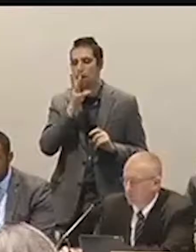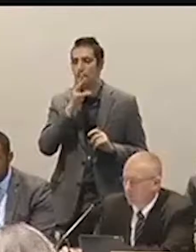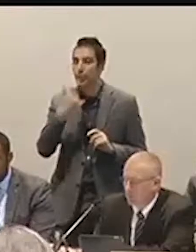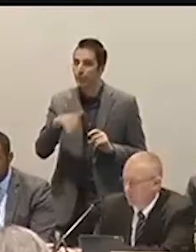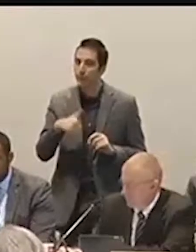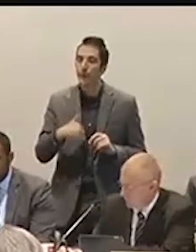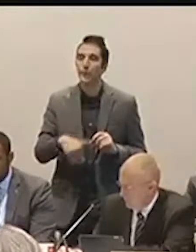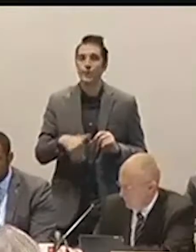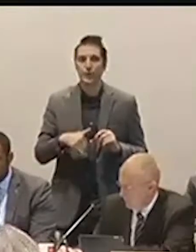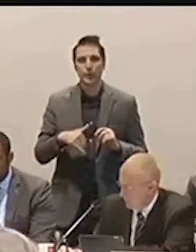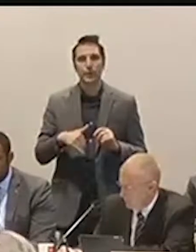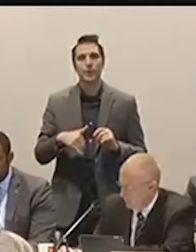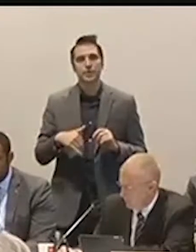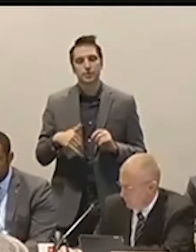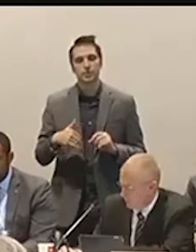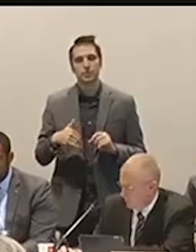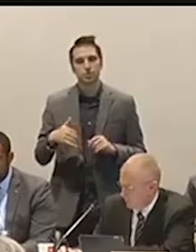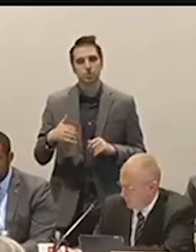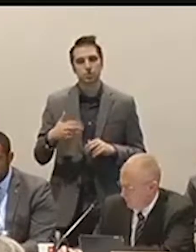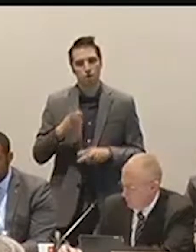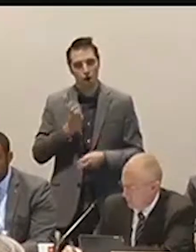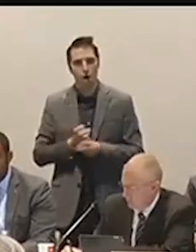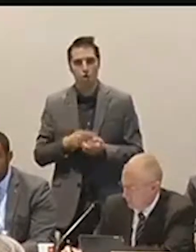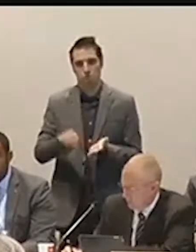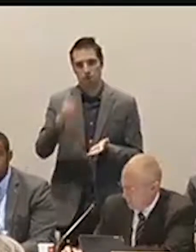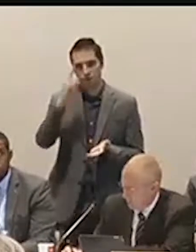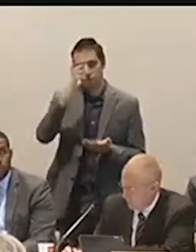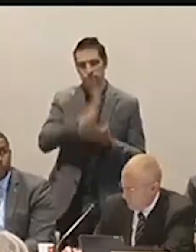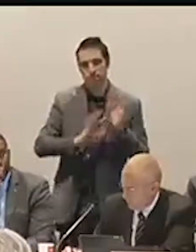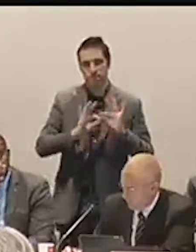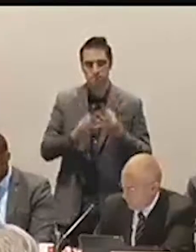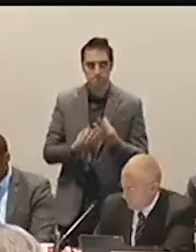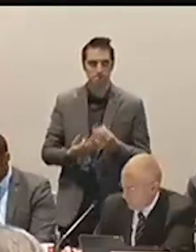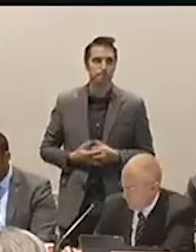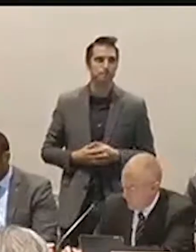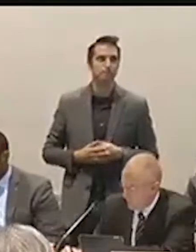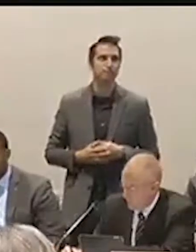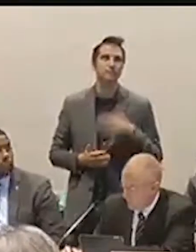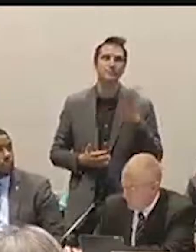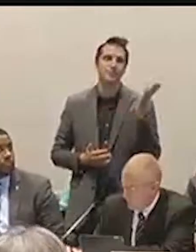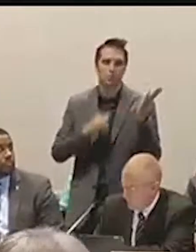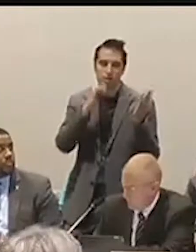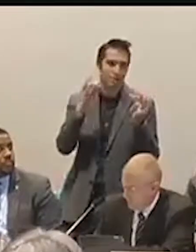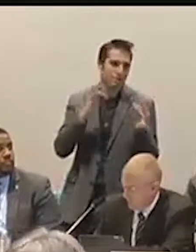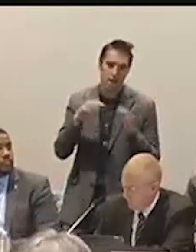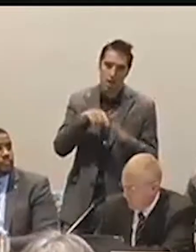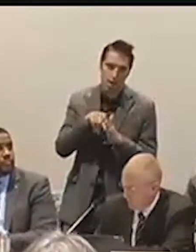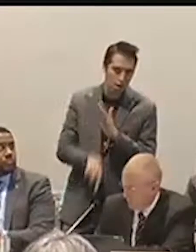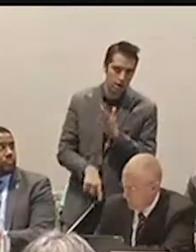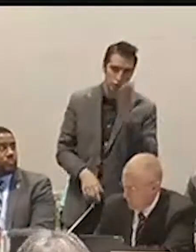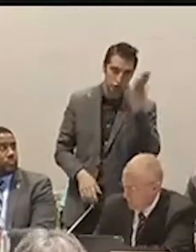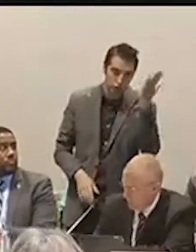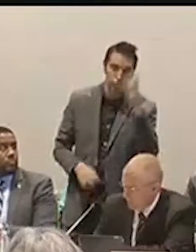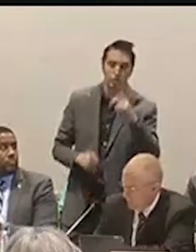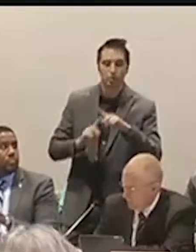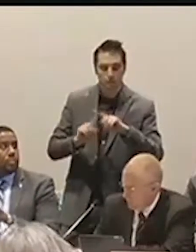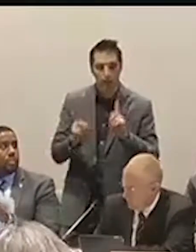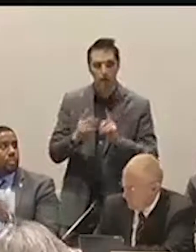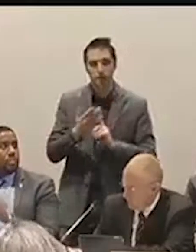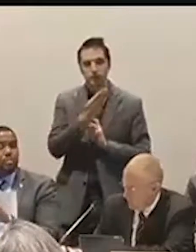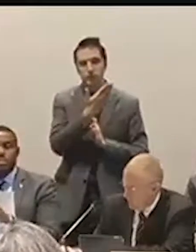substantial ranges of burden. Okay, next. So we won't go into the detail here. This